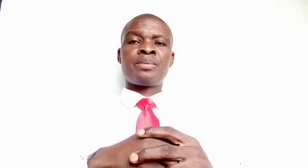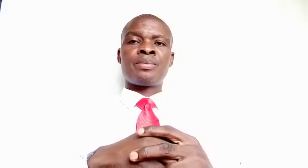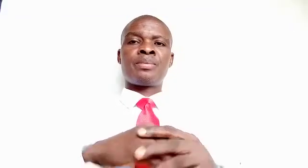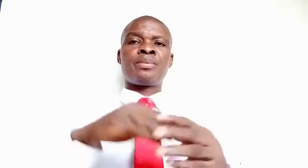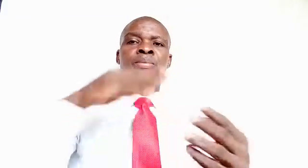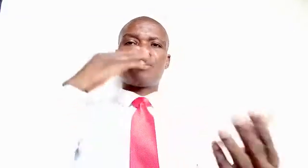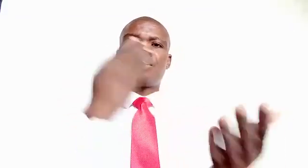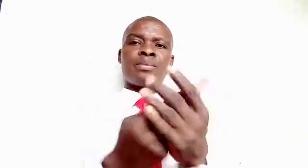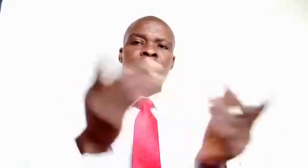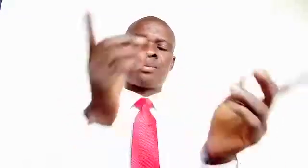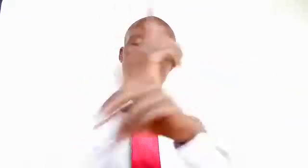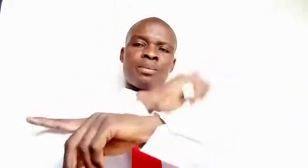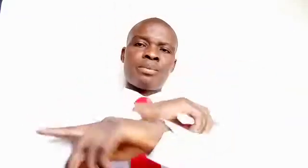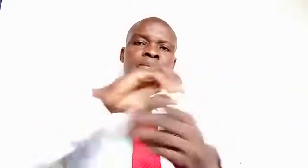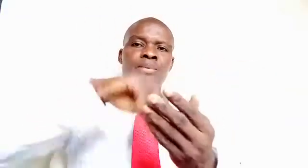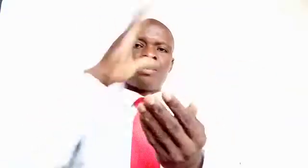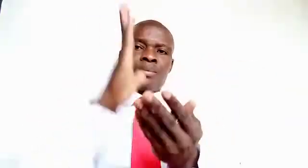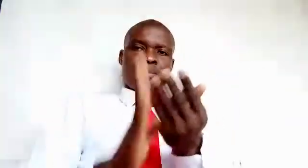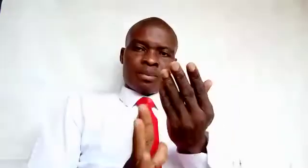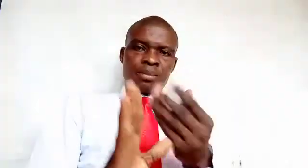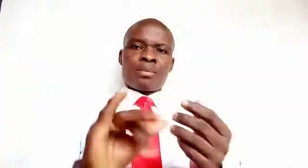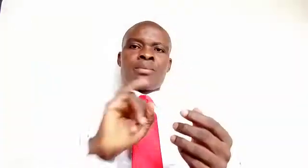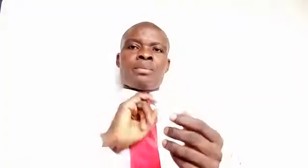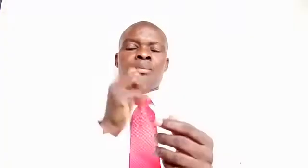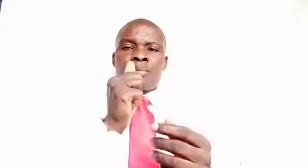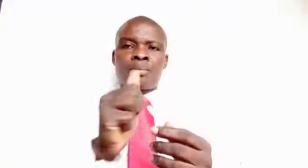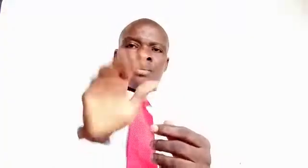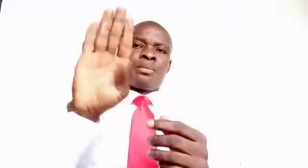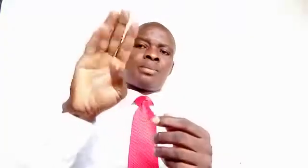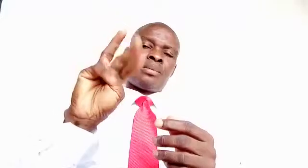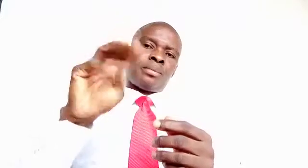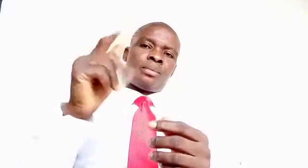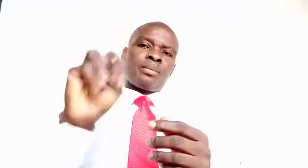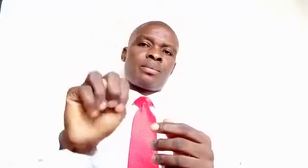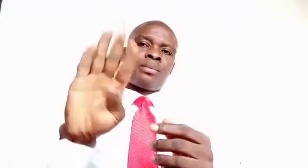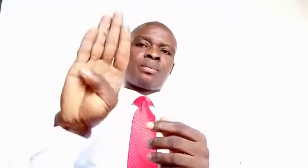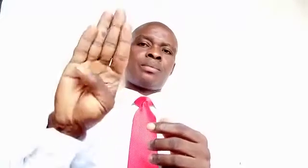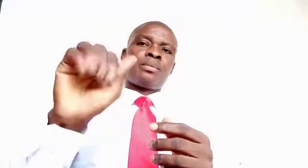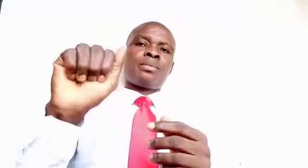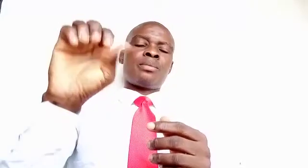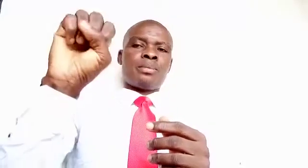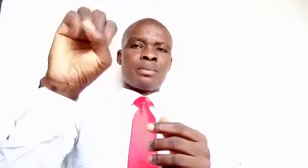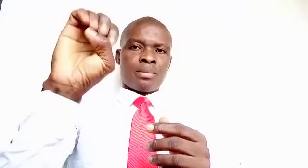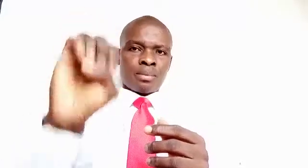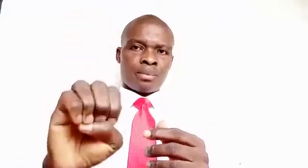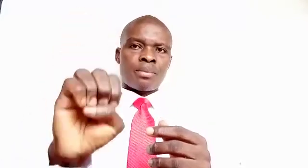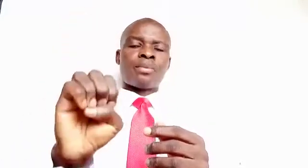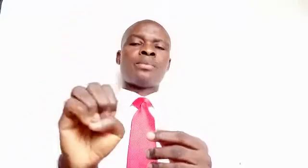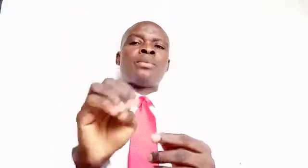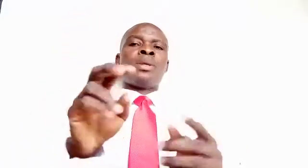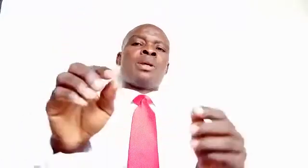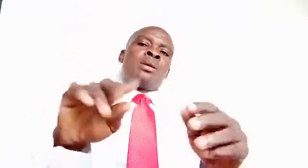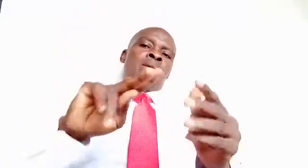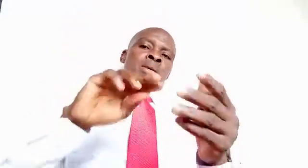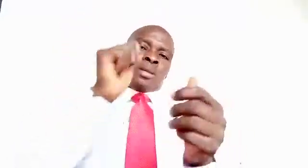Good day, students. I am Mrs. Bosede Joderinde. I welcome you all to the radio lesson organized by the Lagos State Ministry